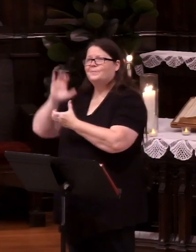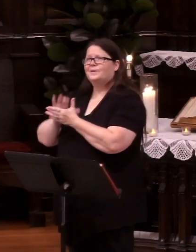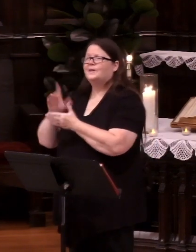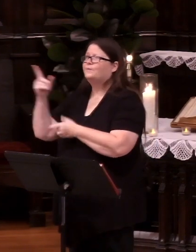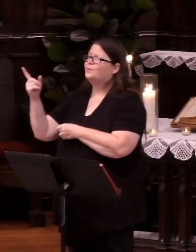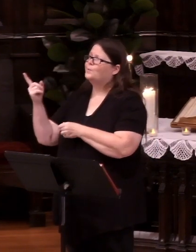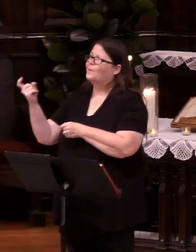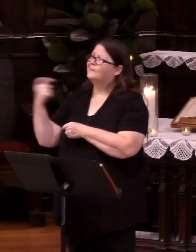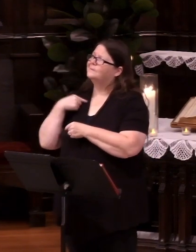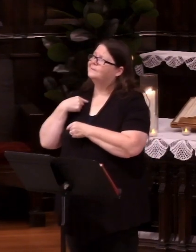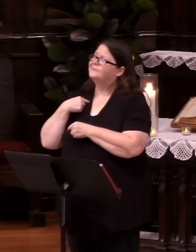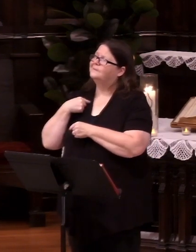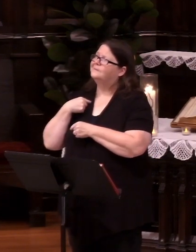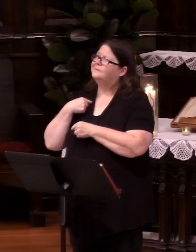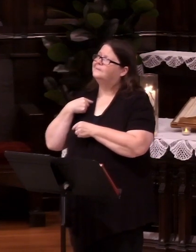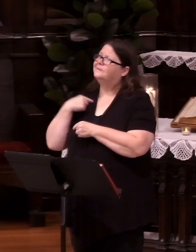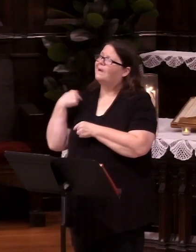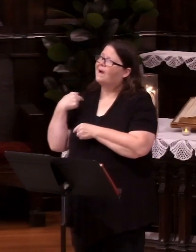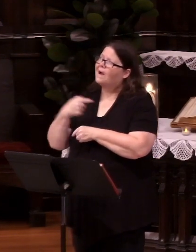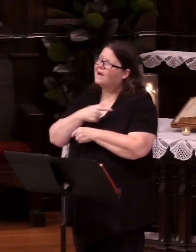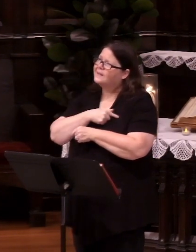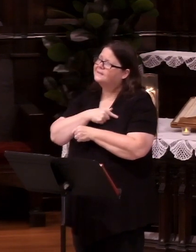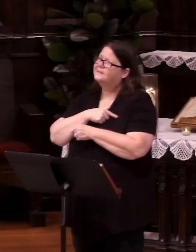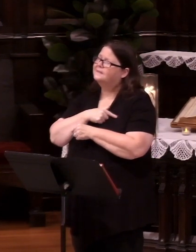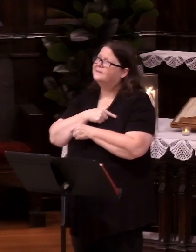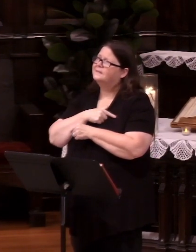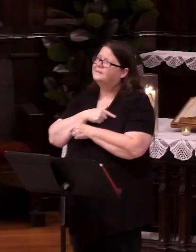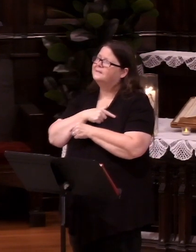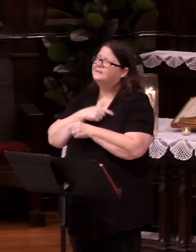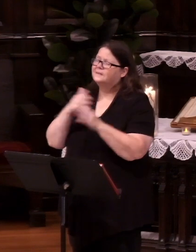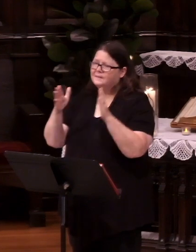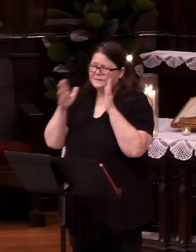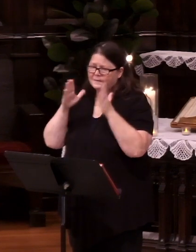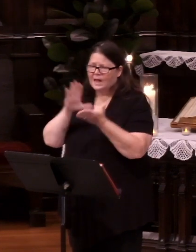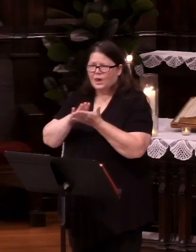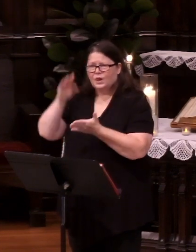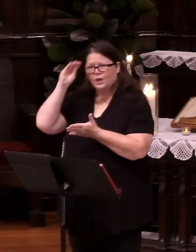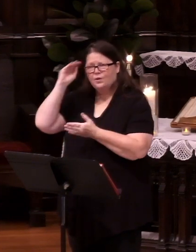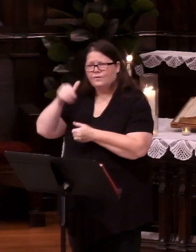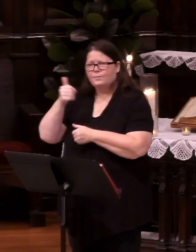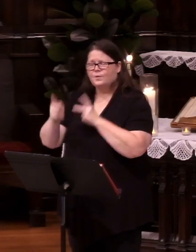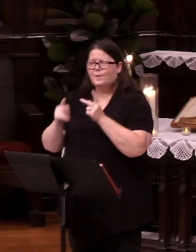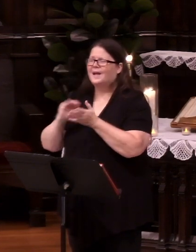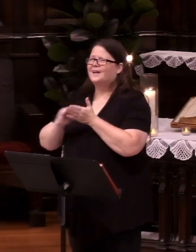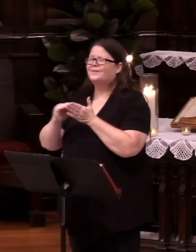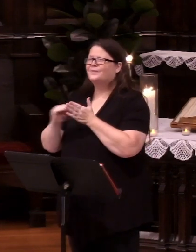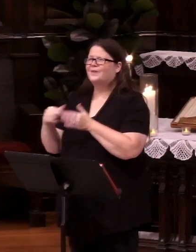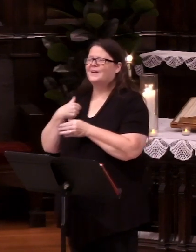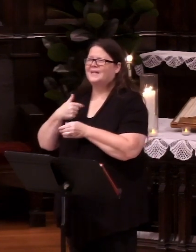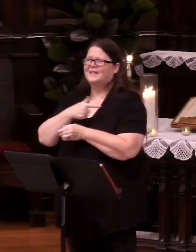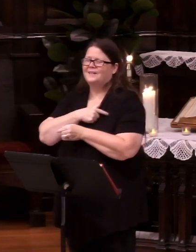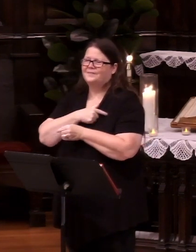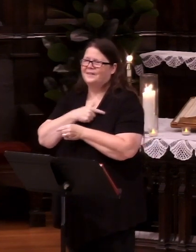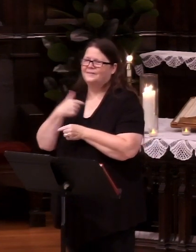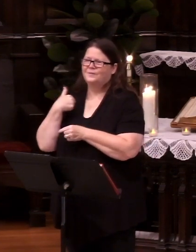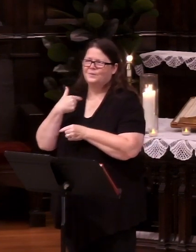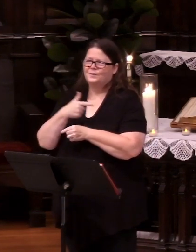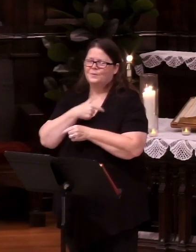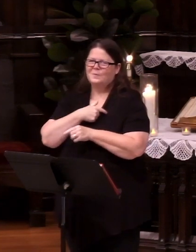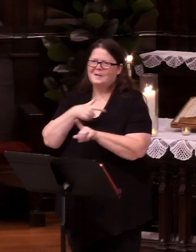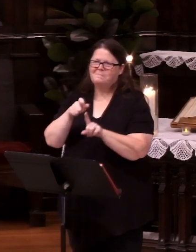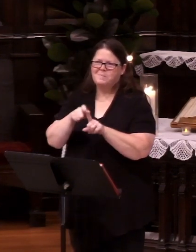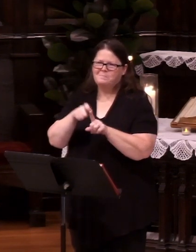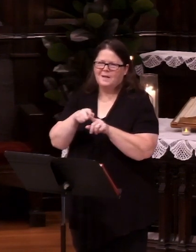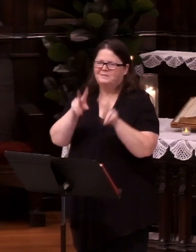us to look, listen, and learn from others. Forgive us for the times we have ridiculed and